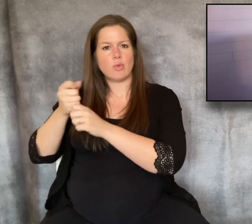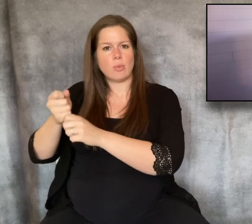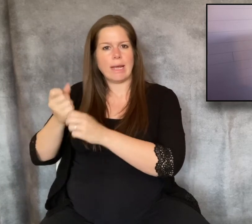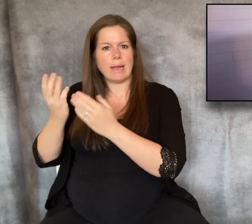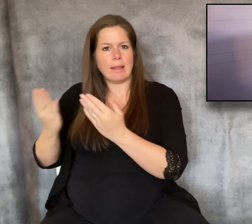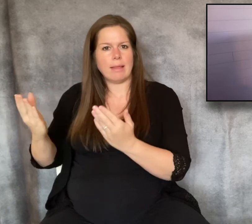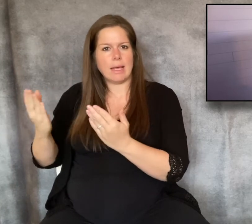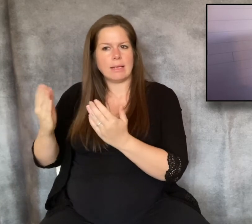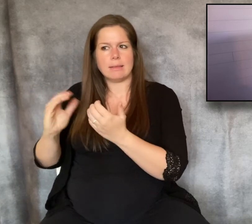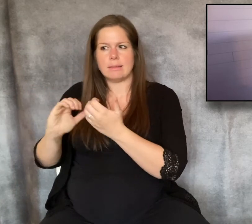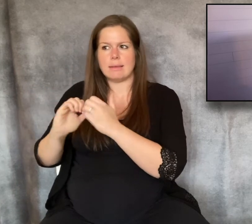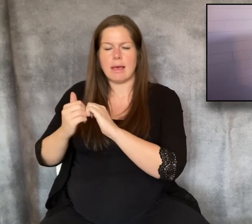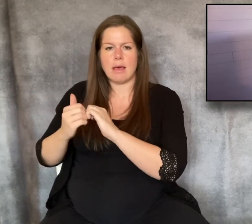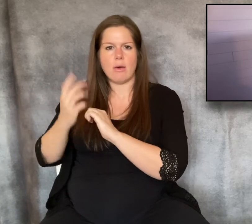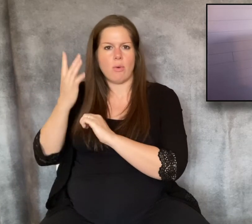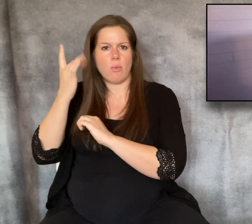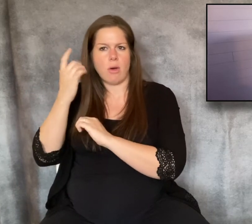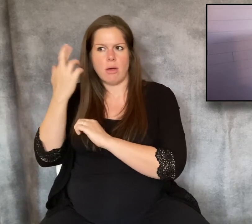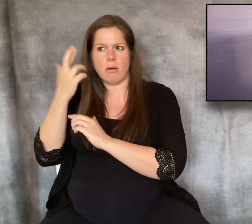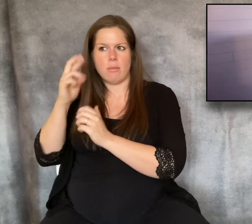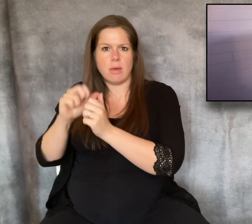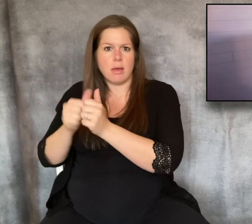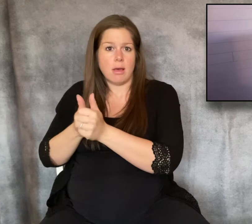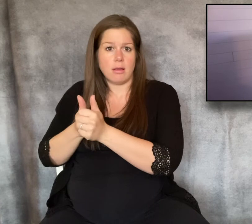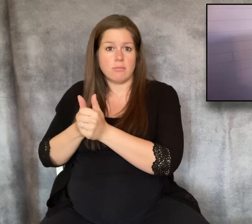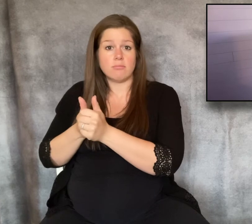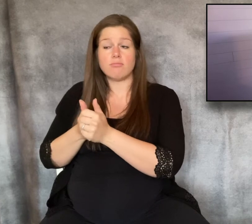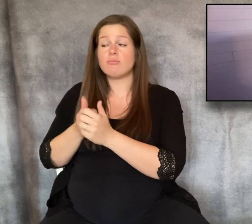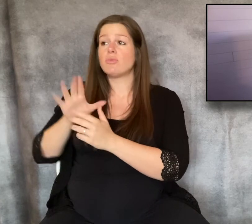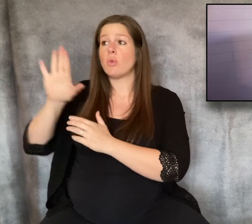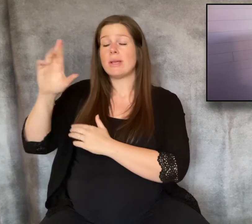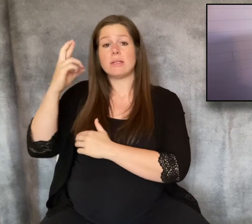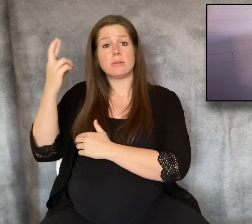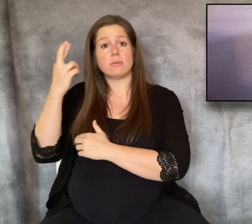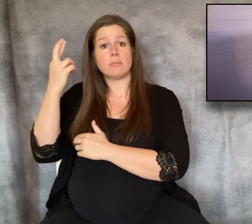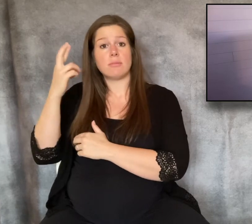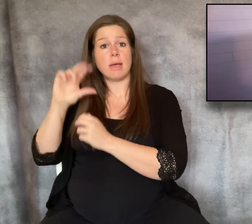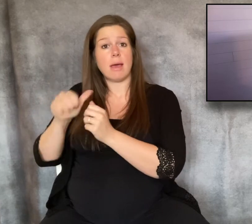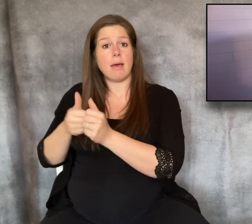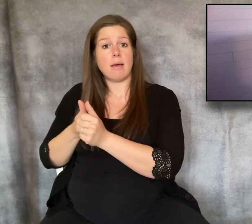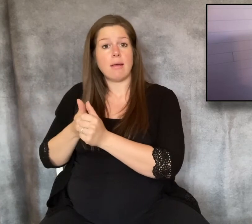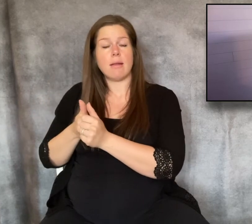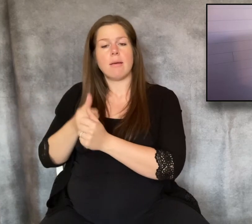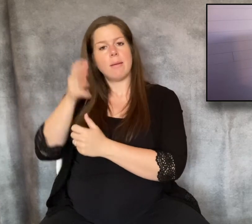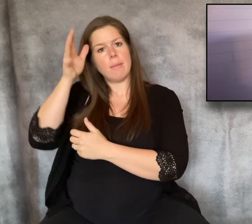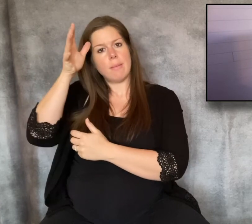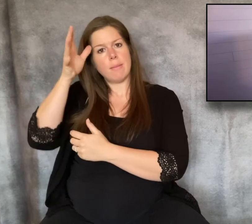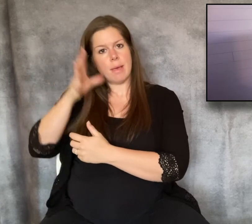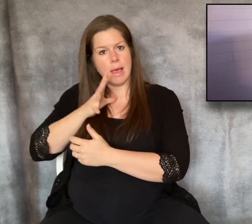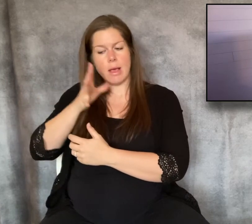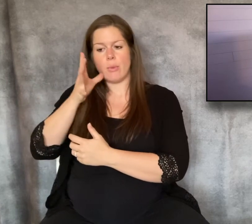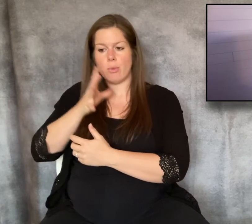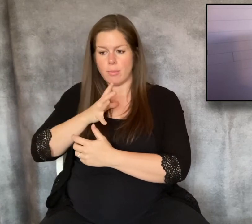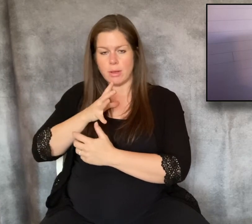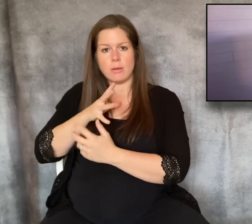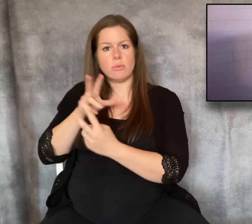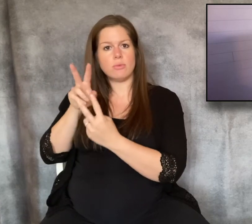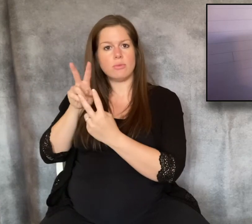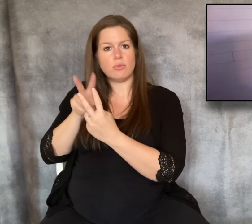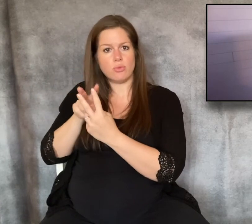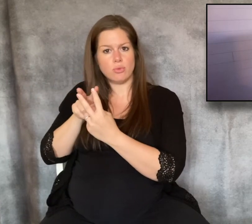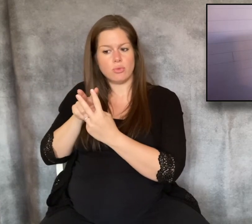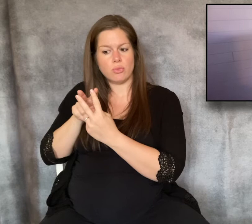God's original intent was for a man and a woman to hold fast to each other for